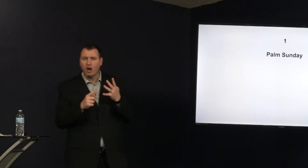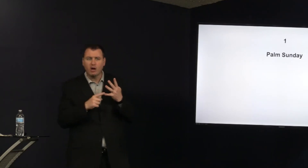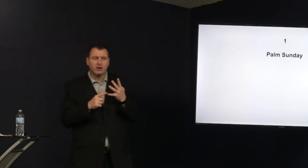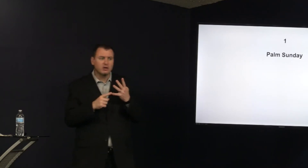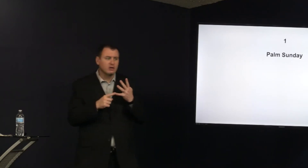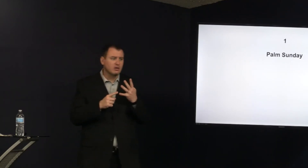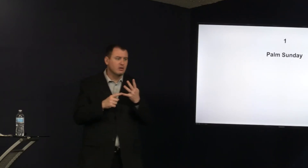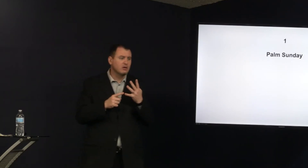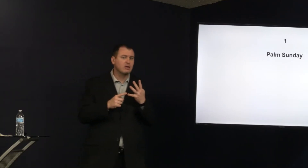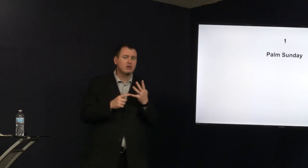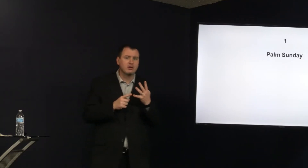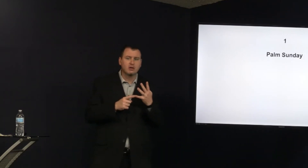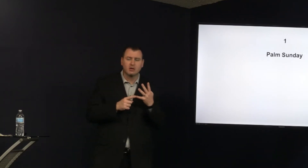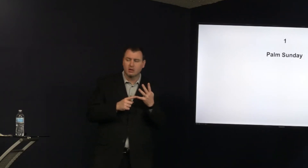John.